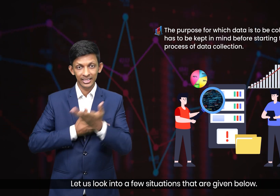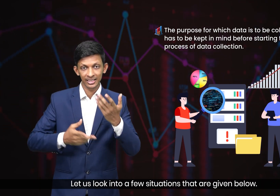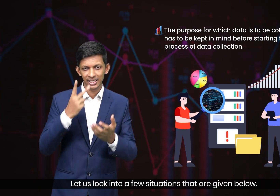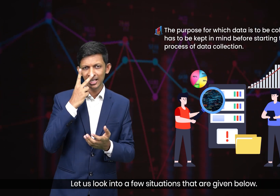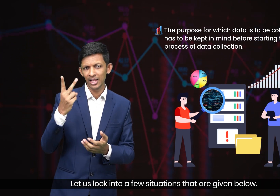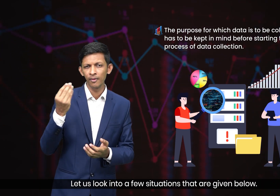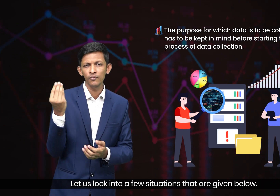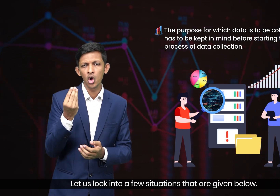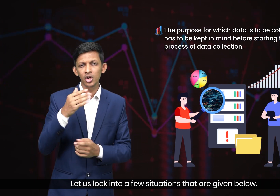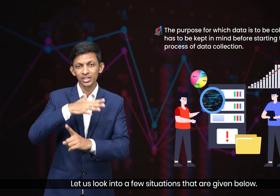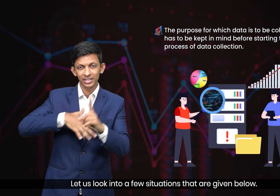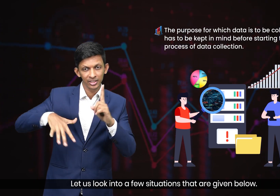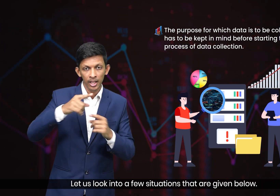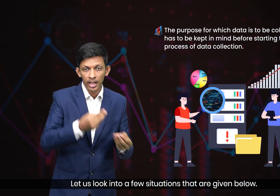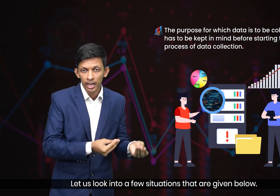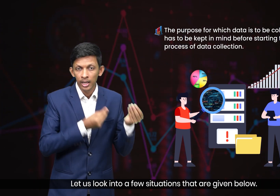Let us look into a few situations that are given below.